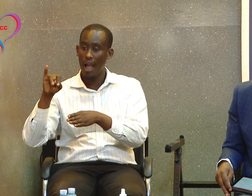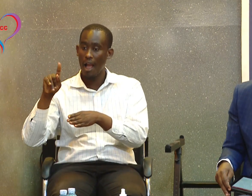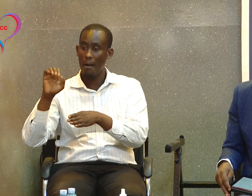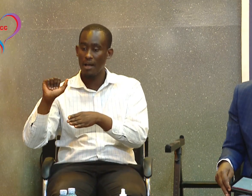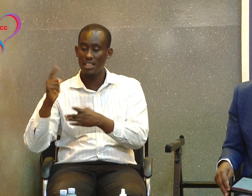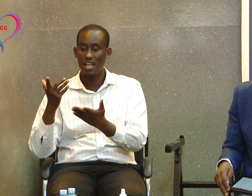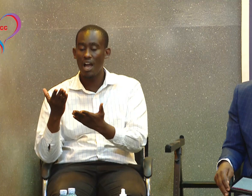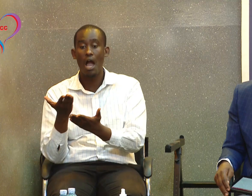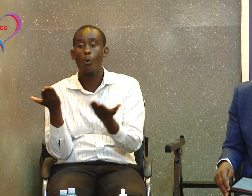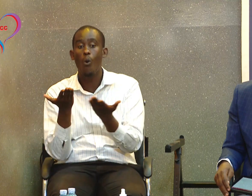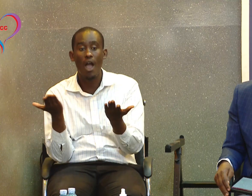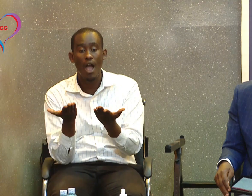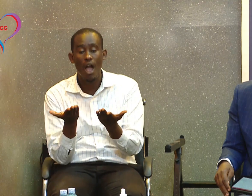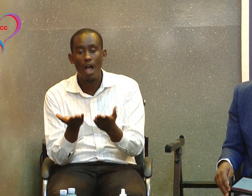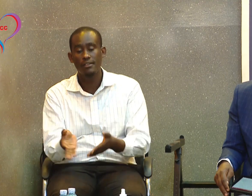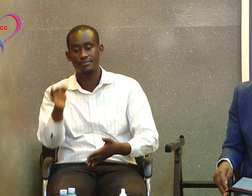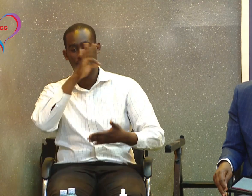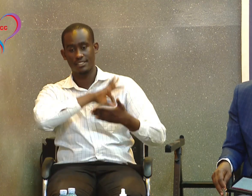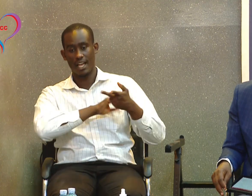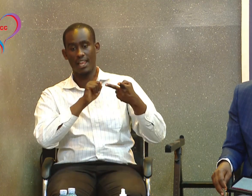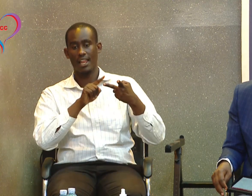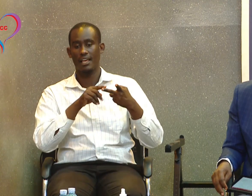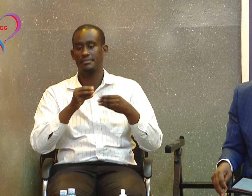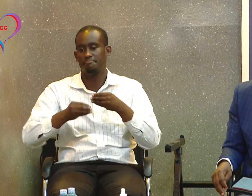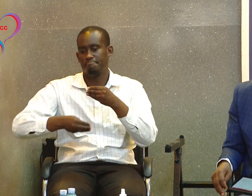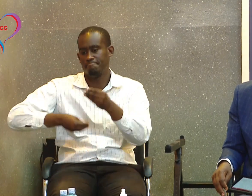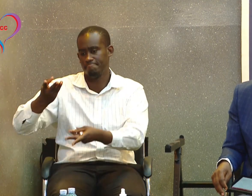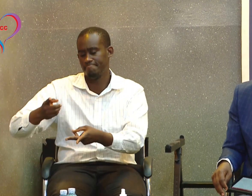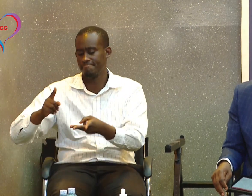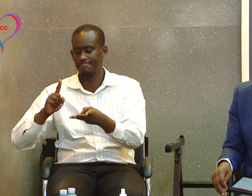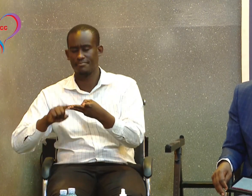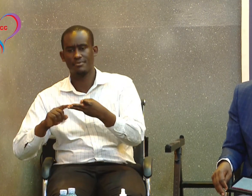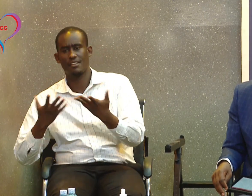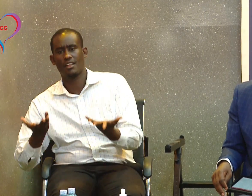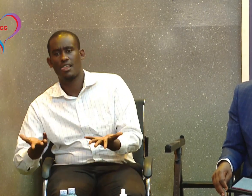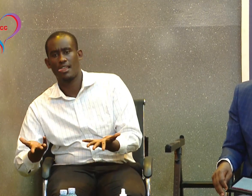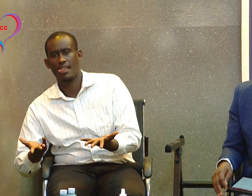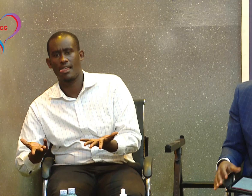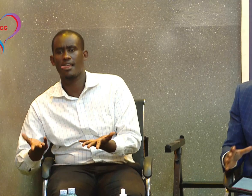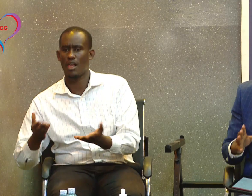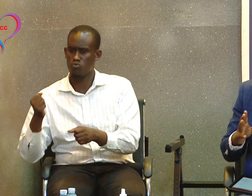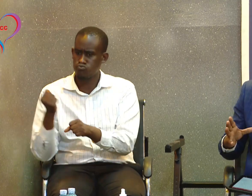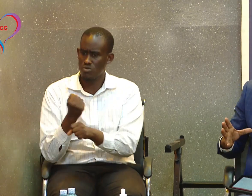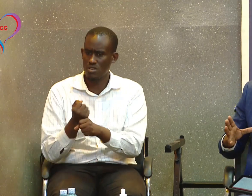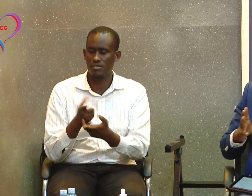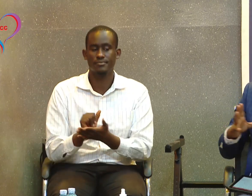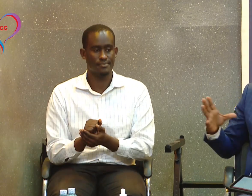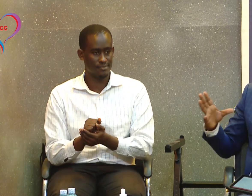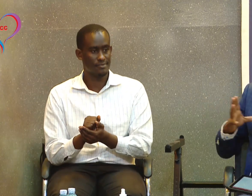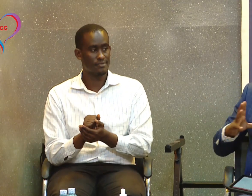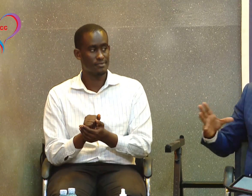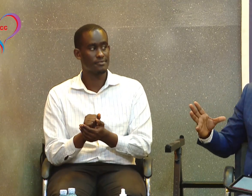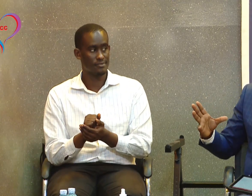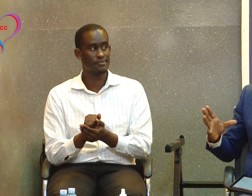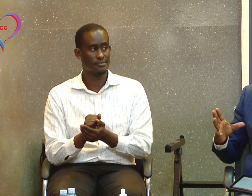ninga mmuloza capital avawa avamu musala avamu kutunda byosabyo byokolo oba kubako byokola. You sell your property which they gave